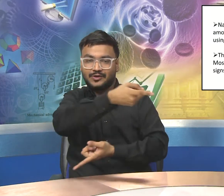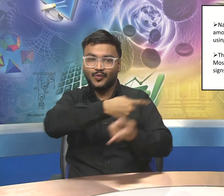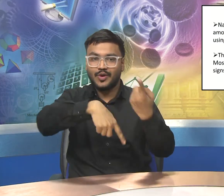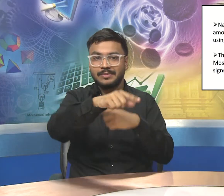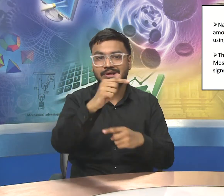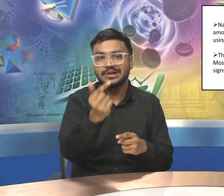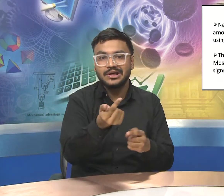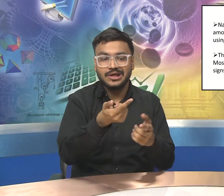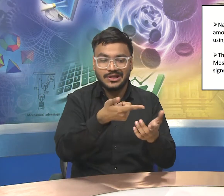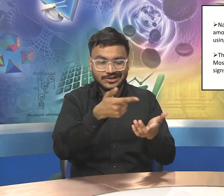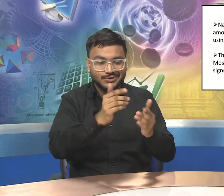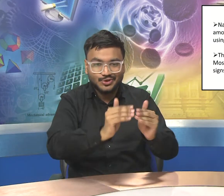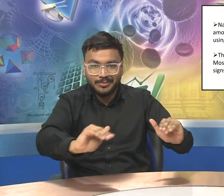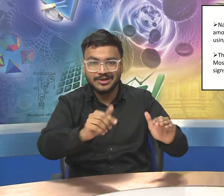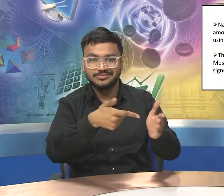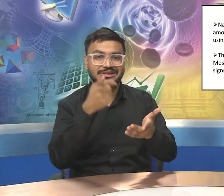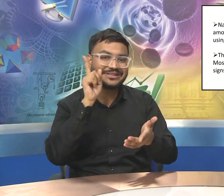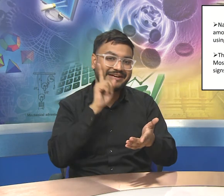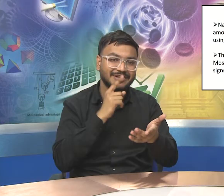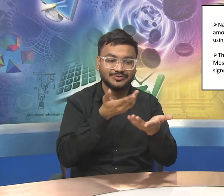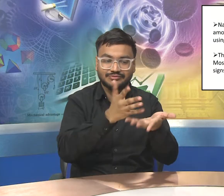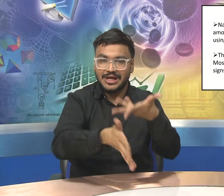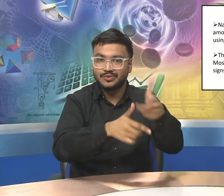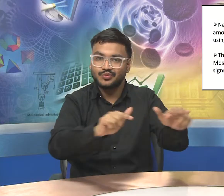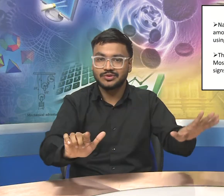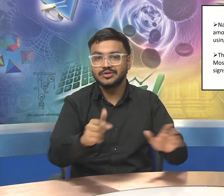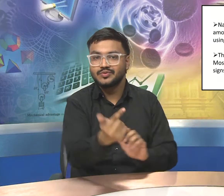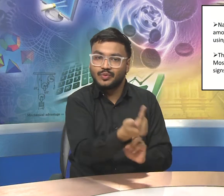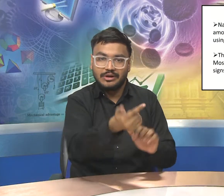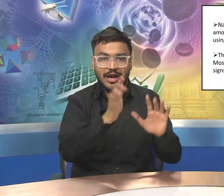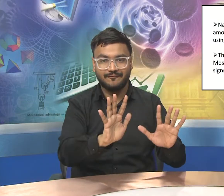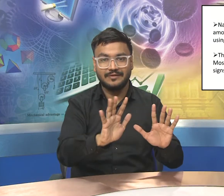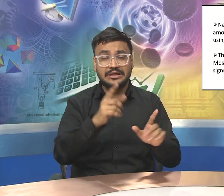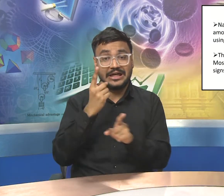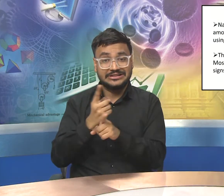Most teachers did not even understand these signs.